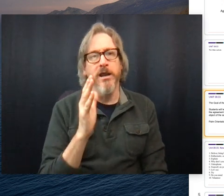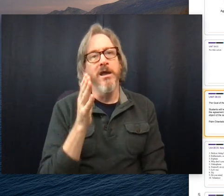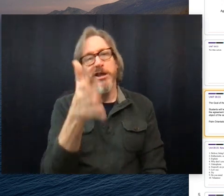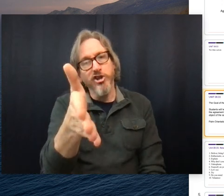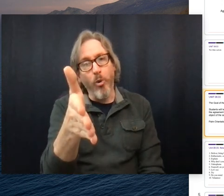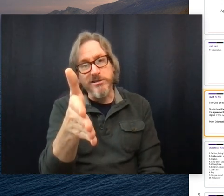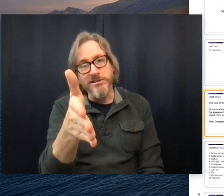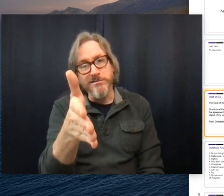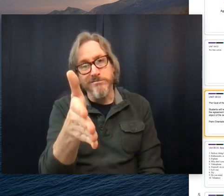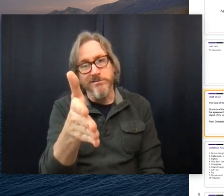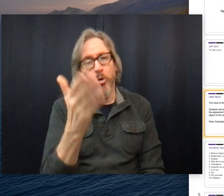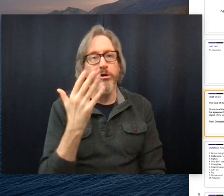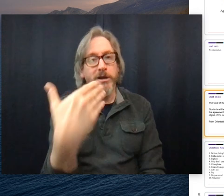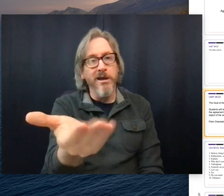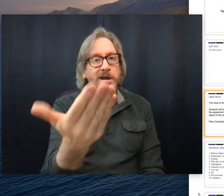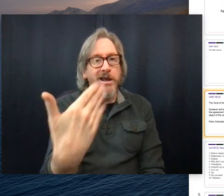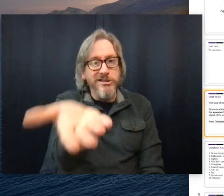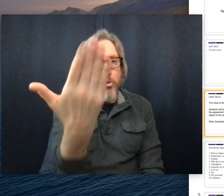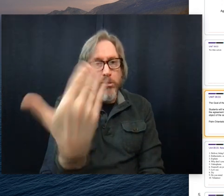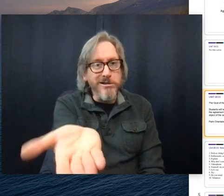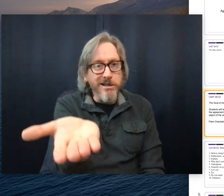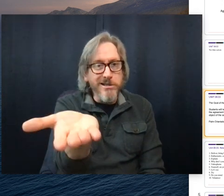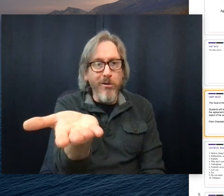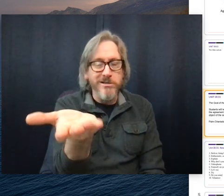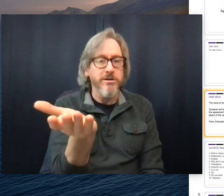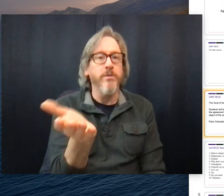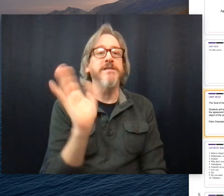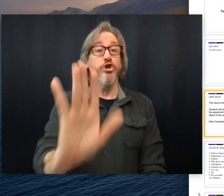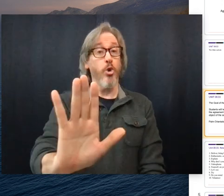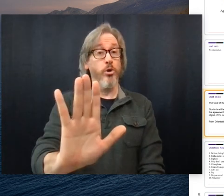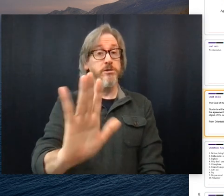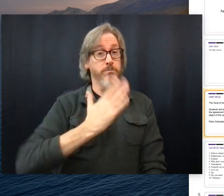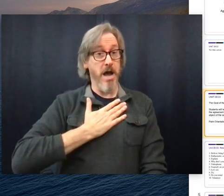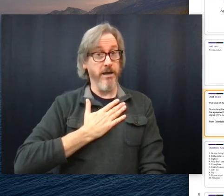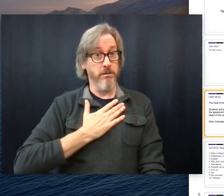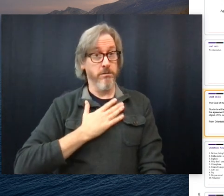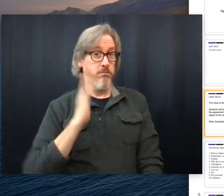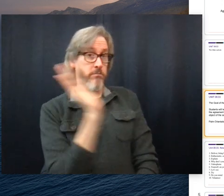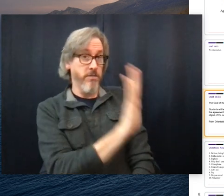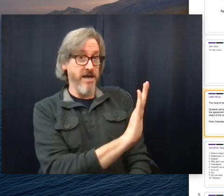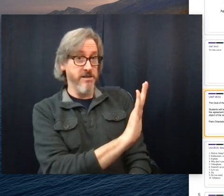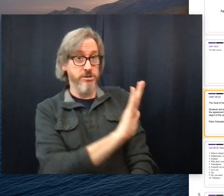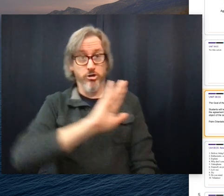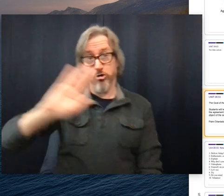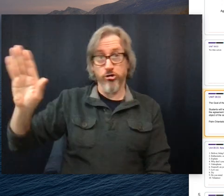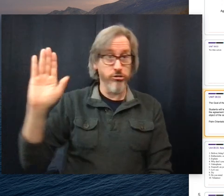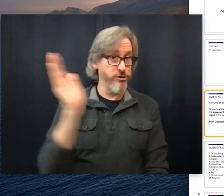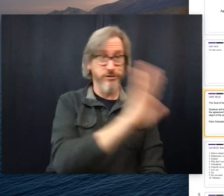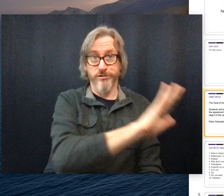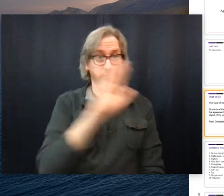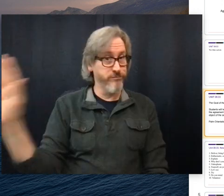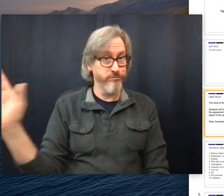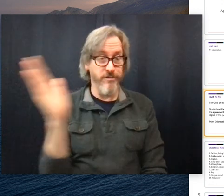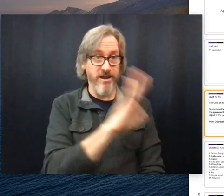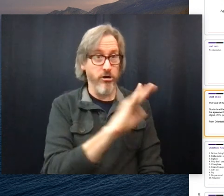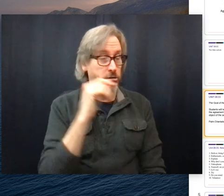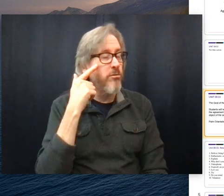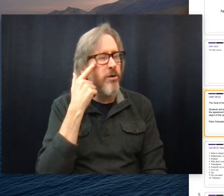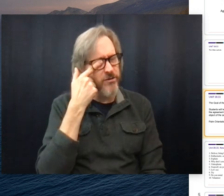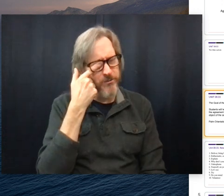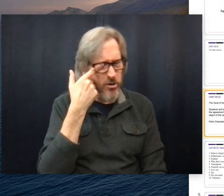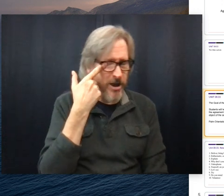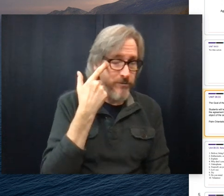and not yours. Or it's yours, it's yours. No, it's yours, mine, his, hers,